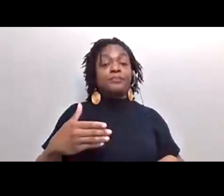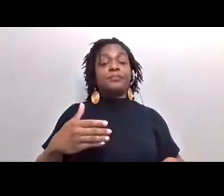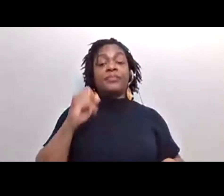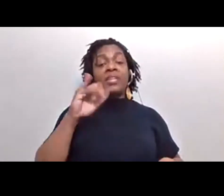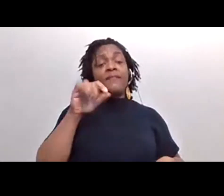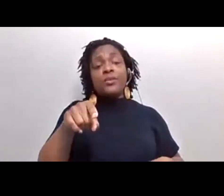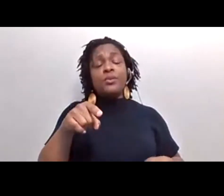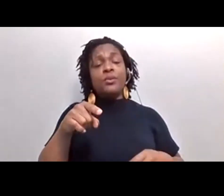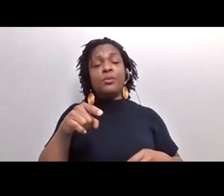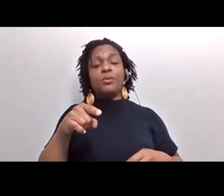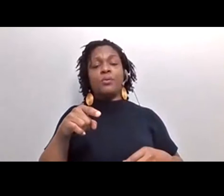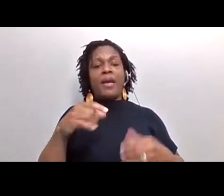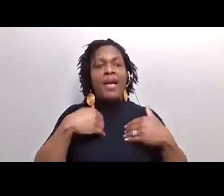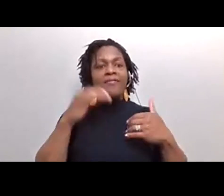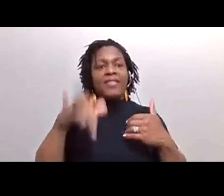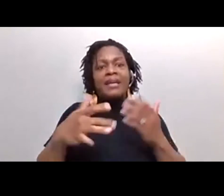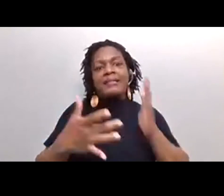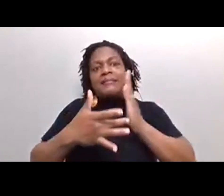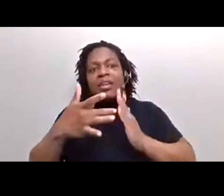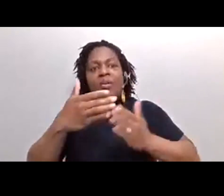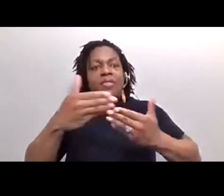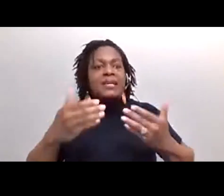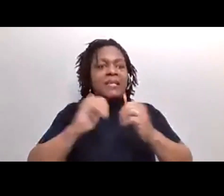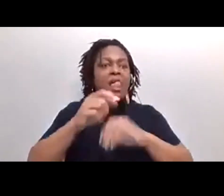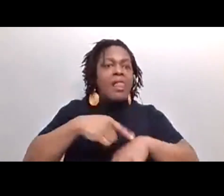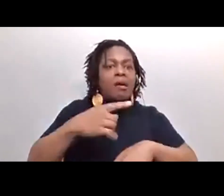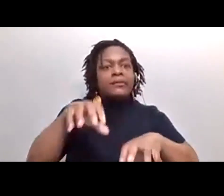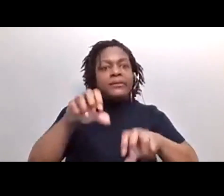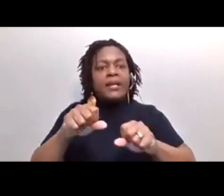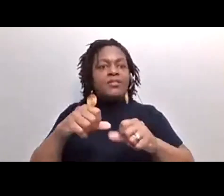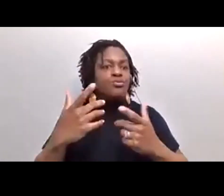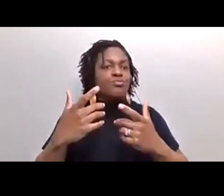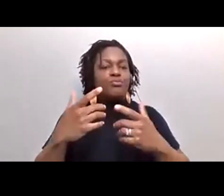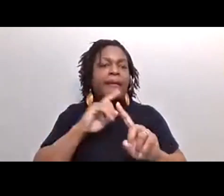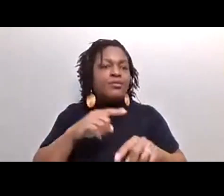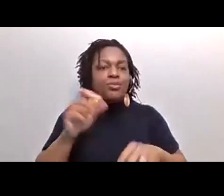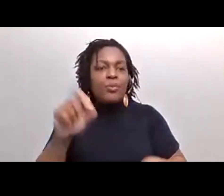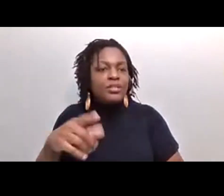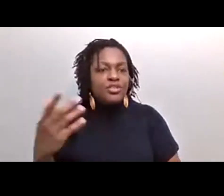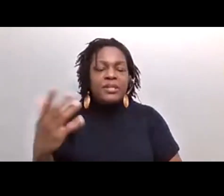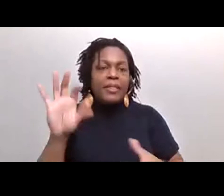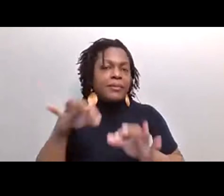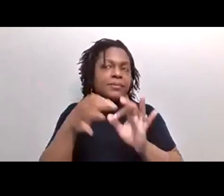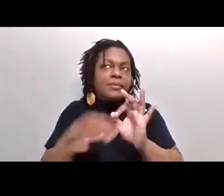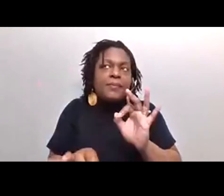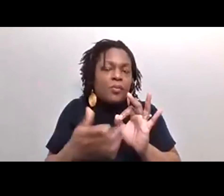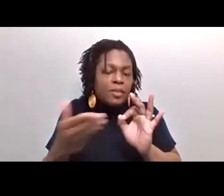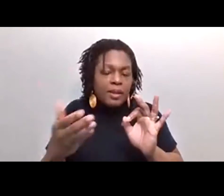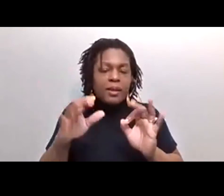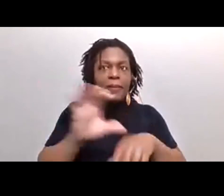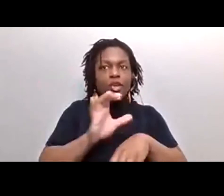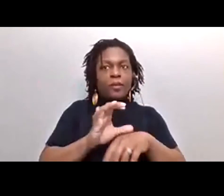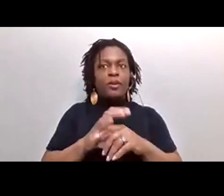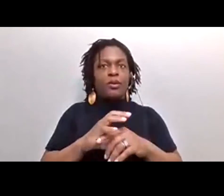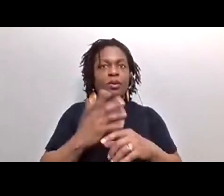little technical things, like how long it takes to answer a question is a simple one, that's not